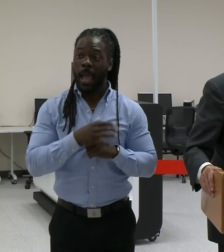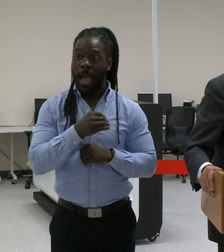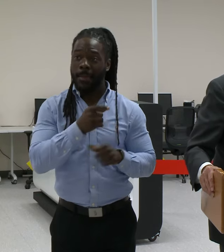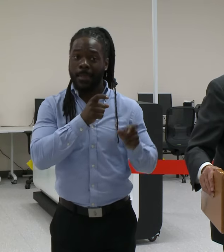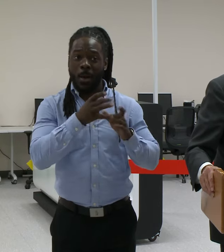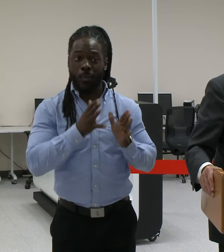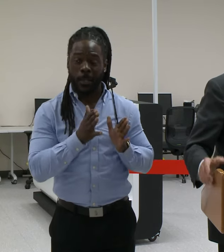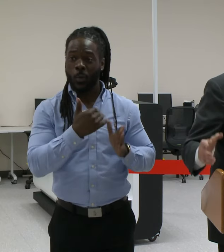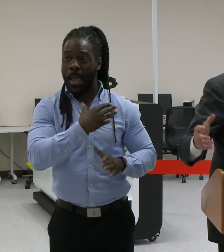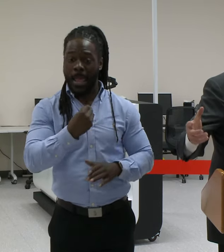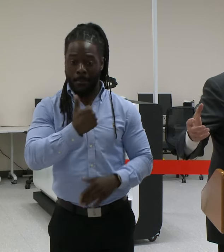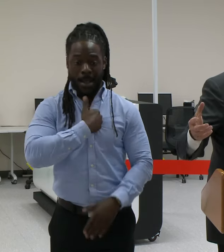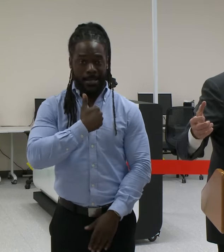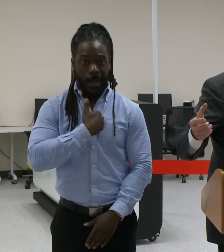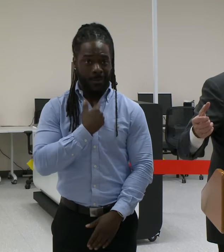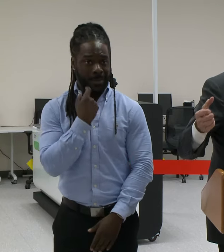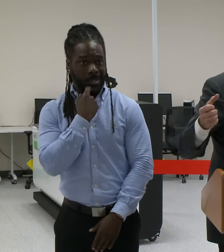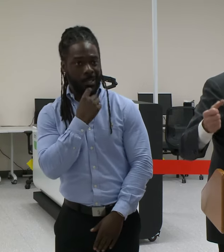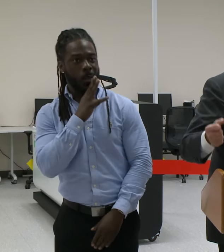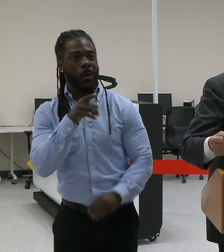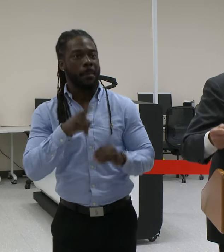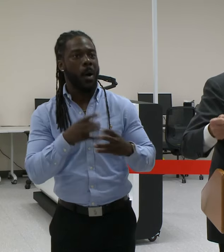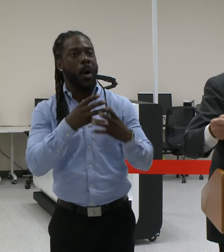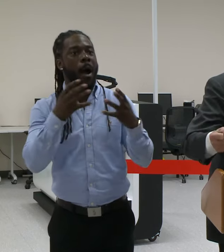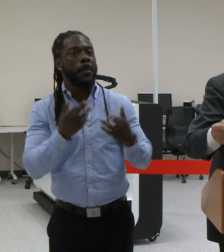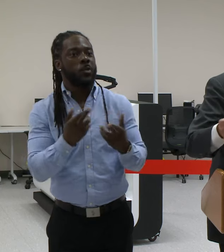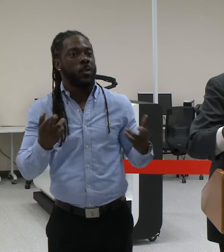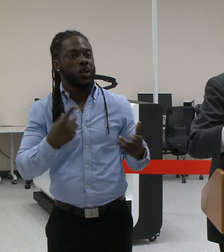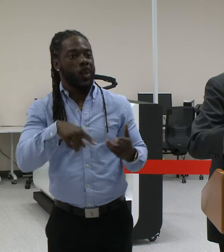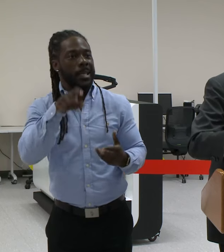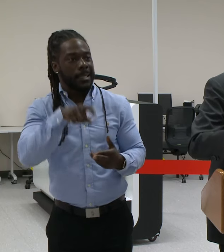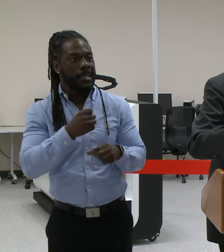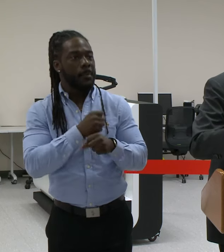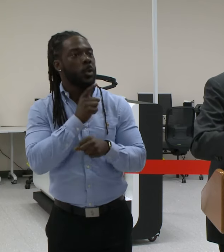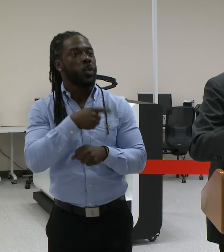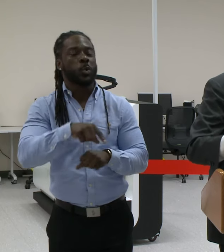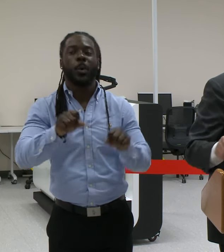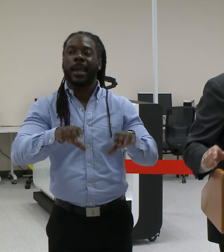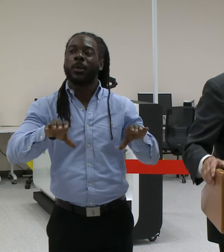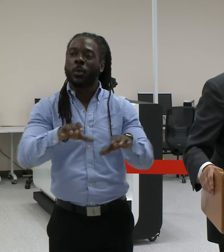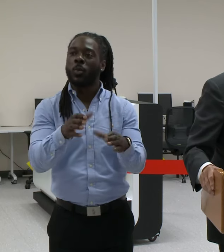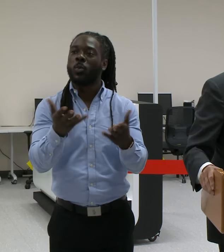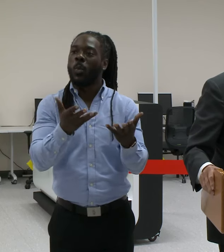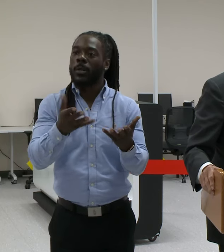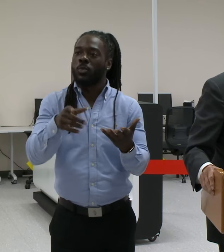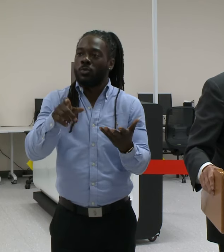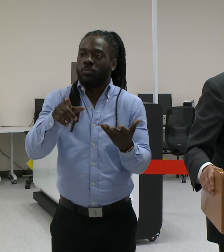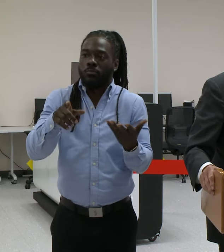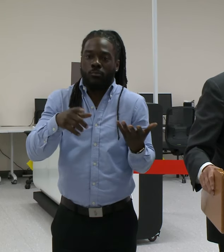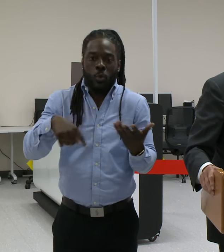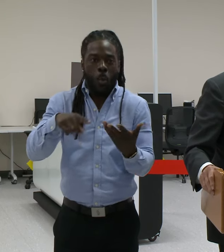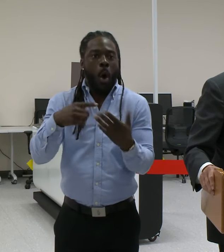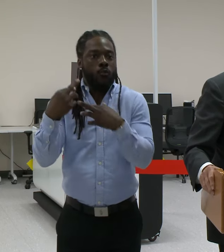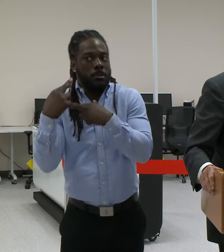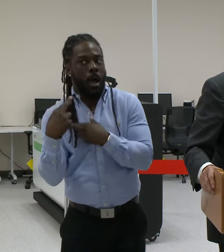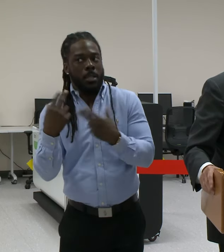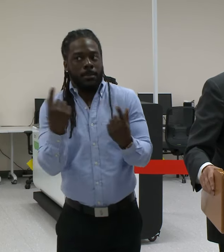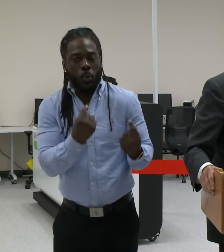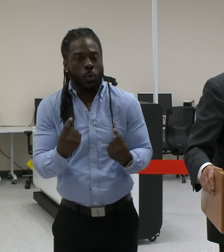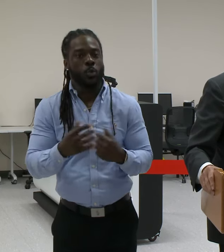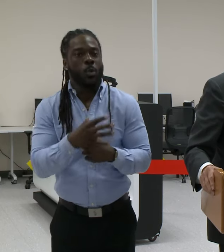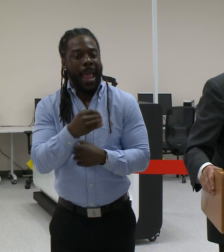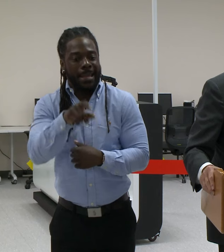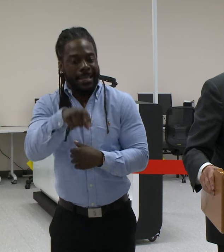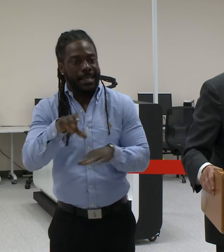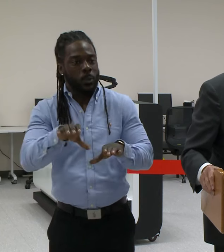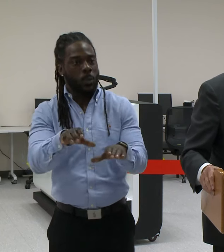were just talking about how much resources we need to make sure you can do what you are charged to do and need